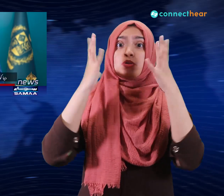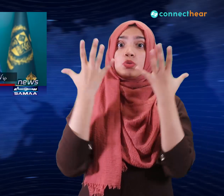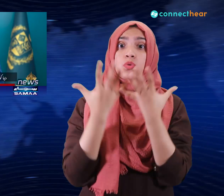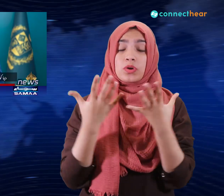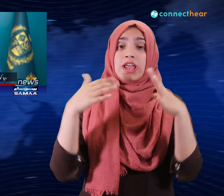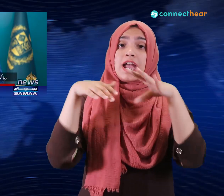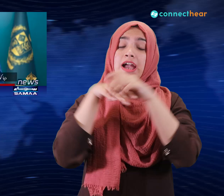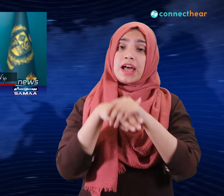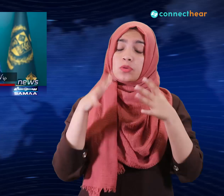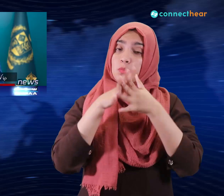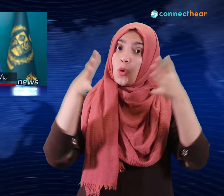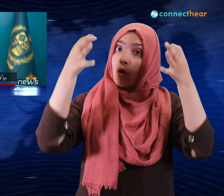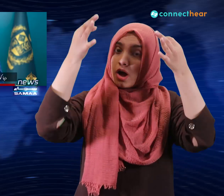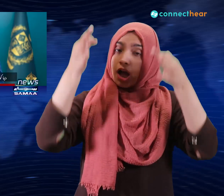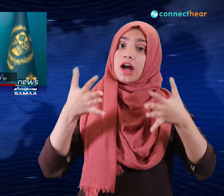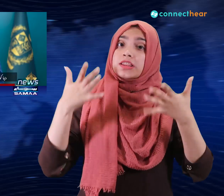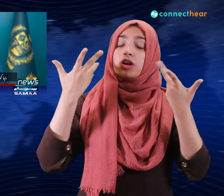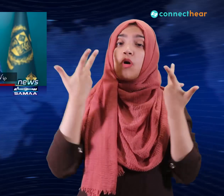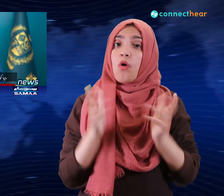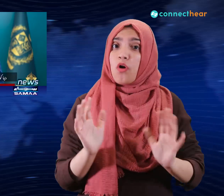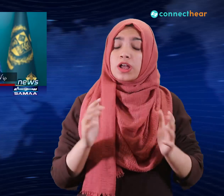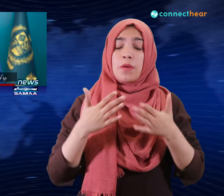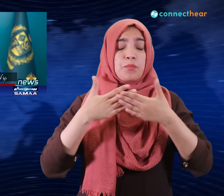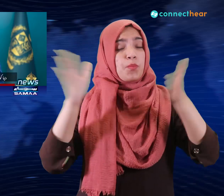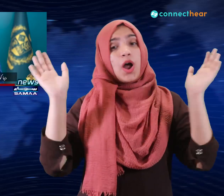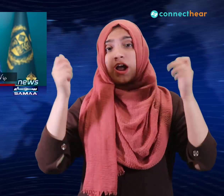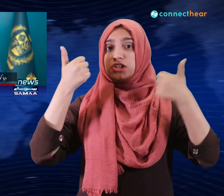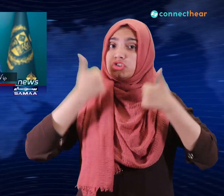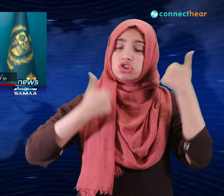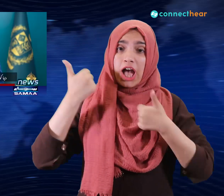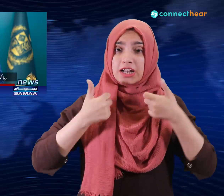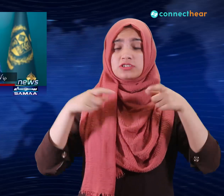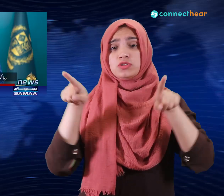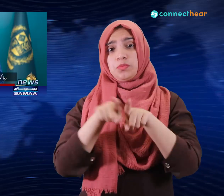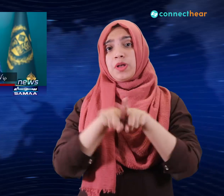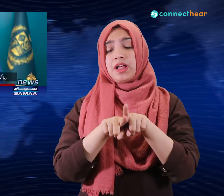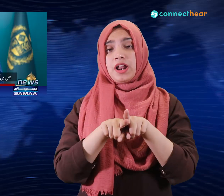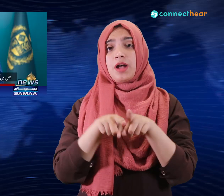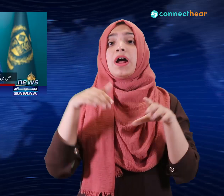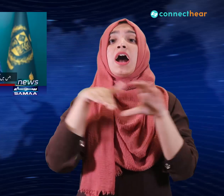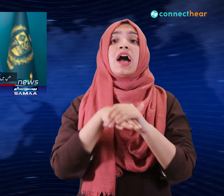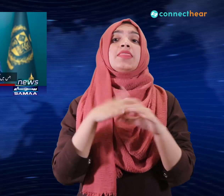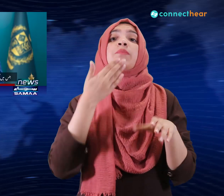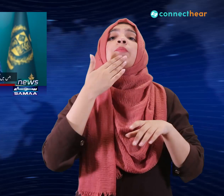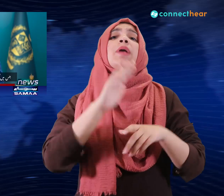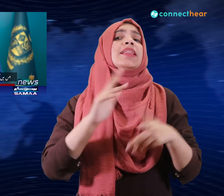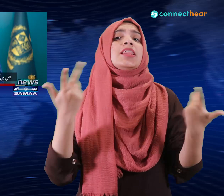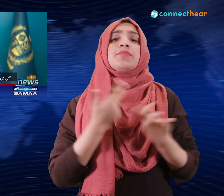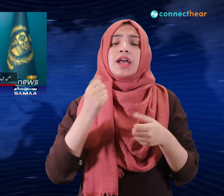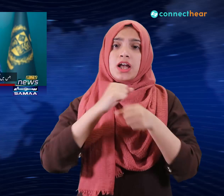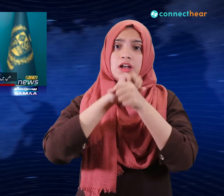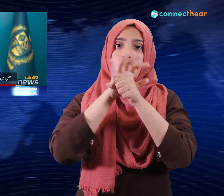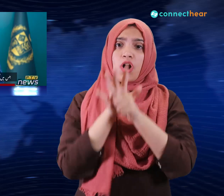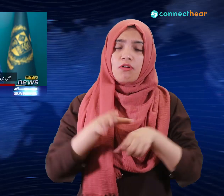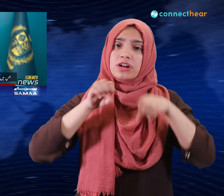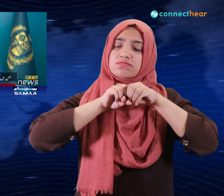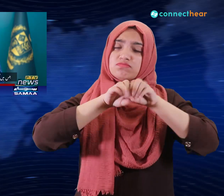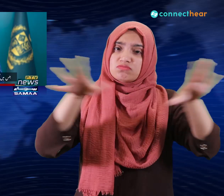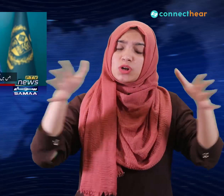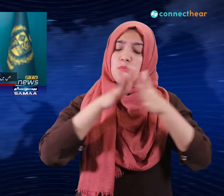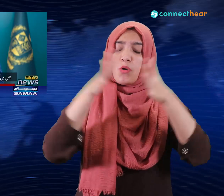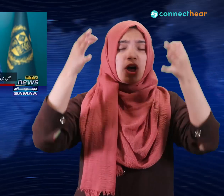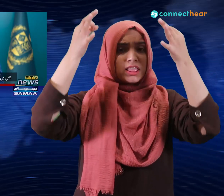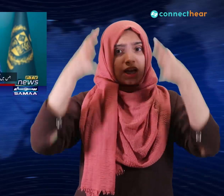is facing an unprecedented triple challenge: the COVID-19 pandemic, the reversal